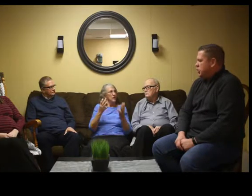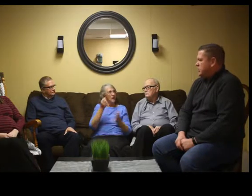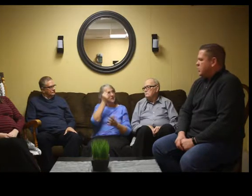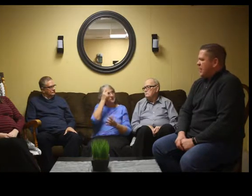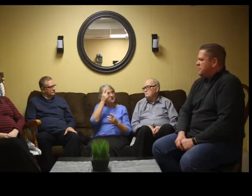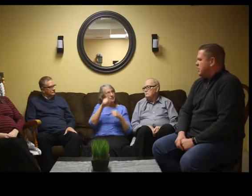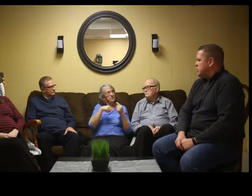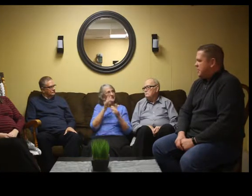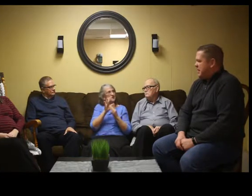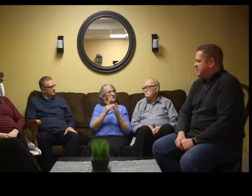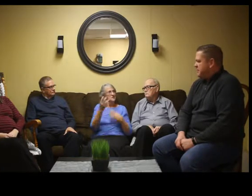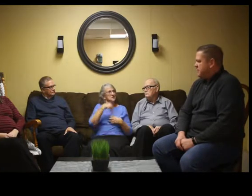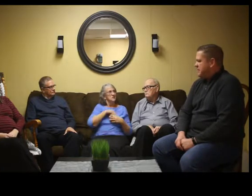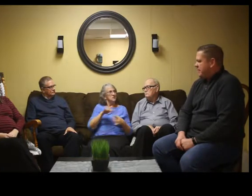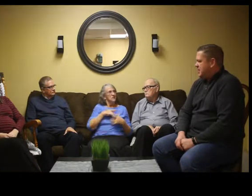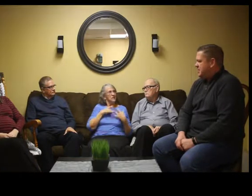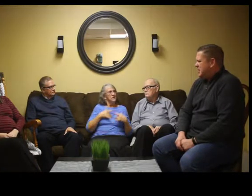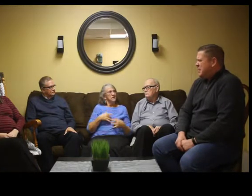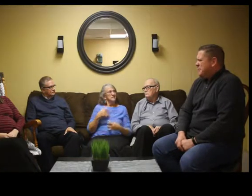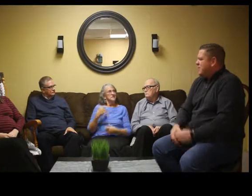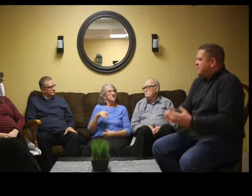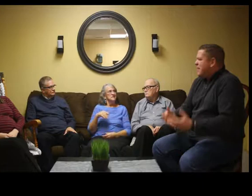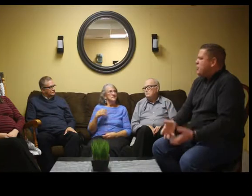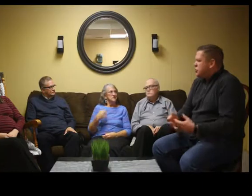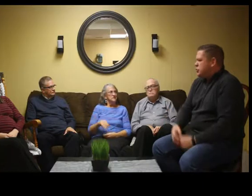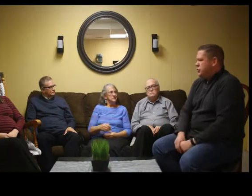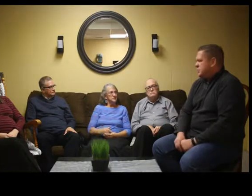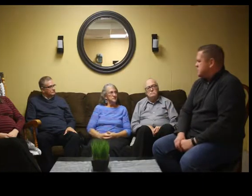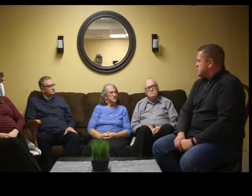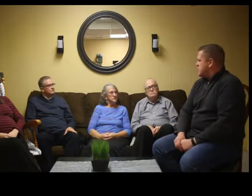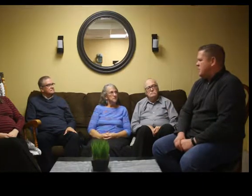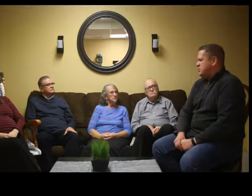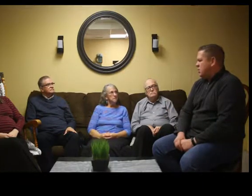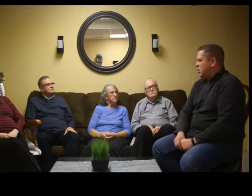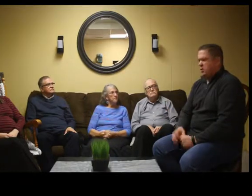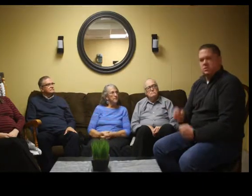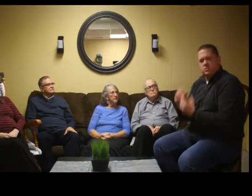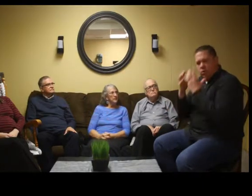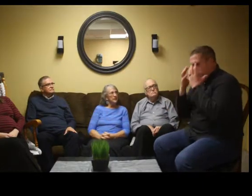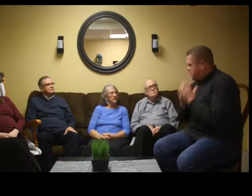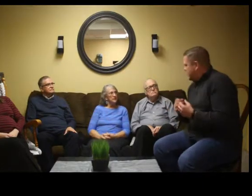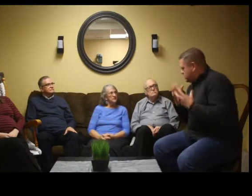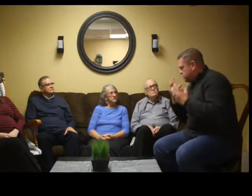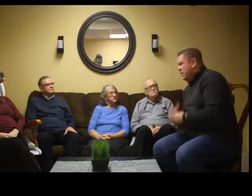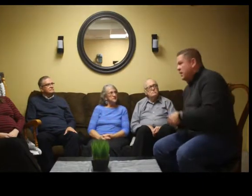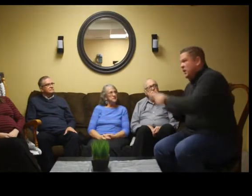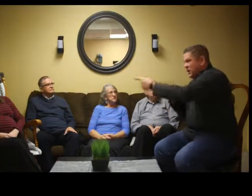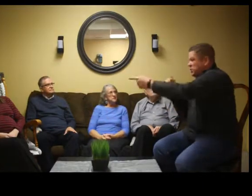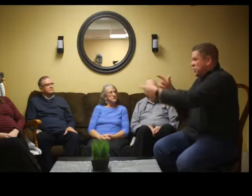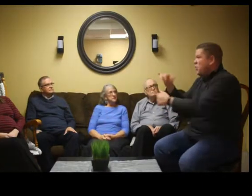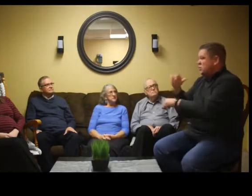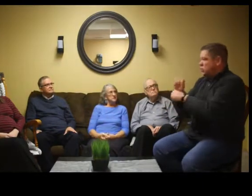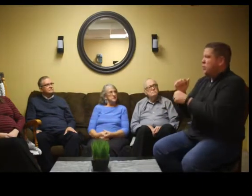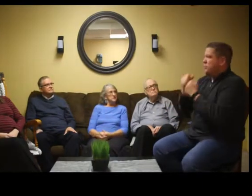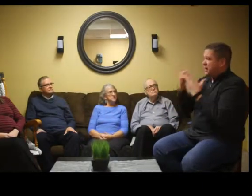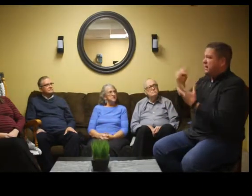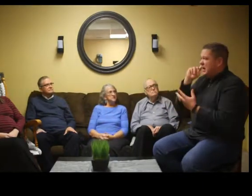get to go to heaven because you've been baptized. But they've never understood and received Jesus Christ in their heart. So sad, so sad. And Jenny, you've also worked with many deaf